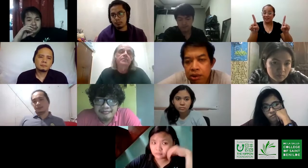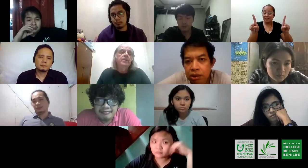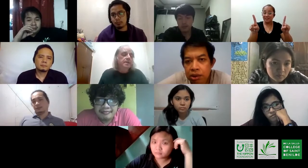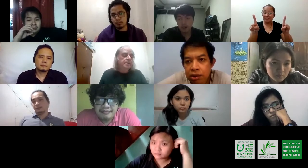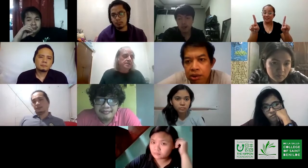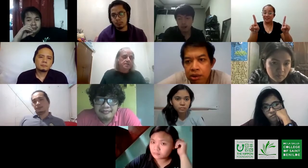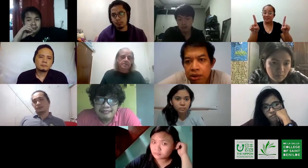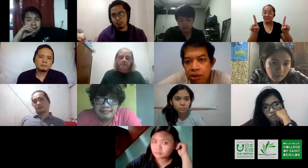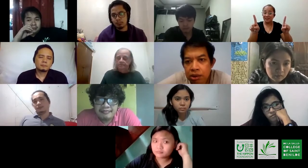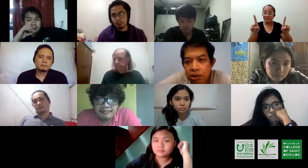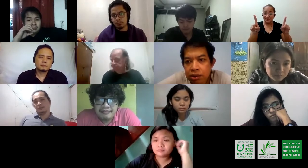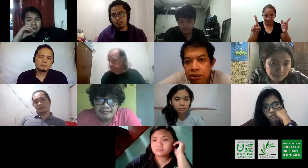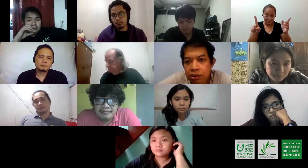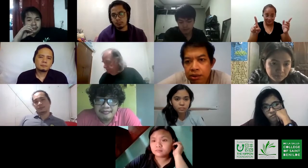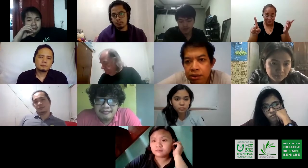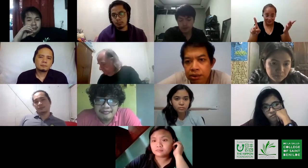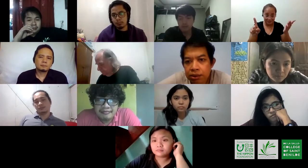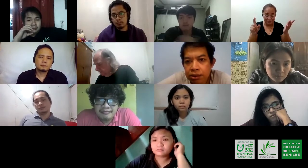Does that make any sense?